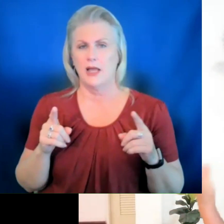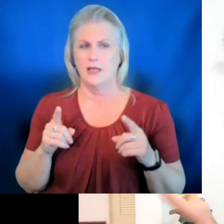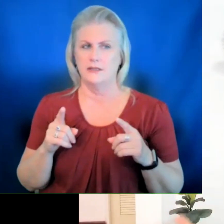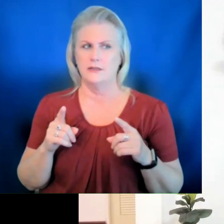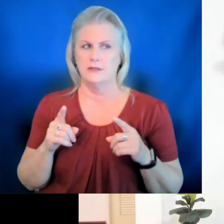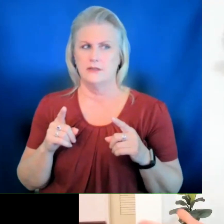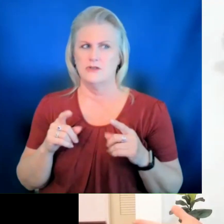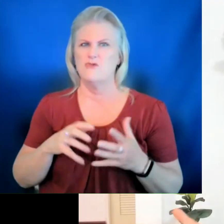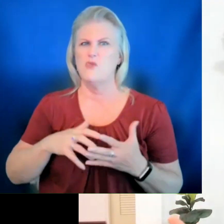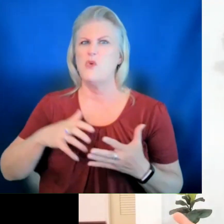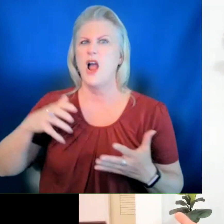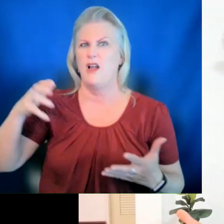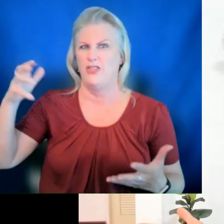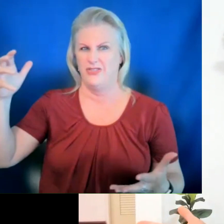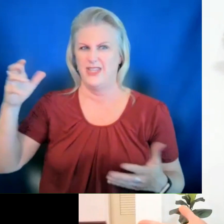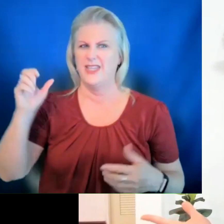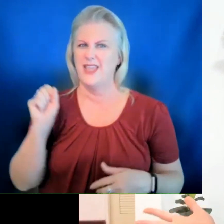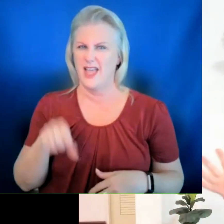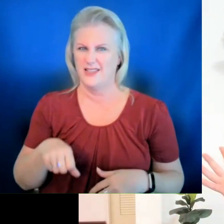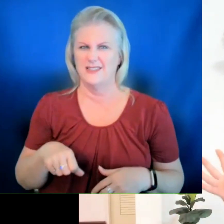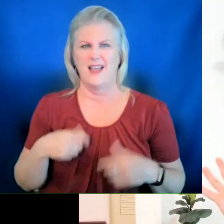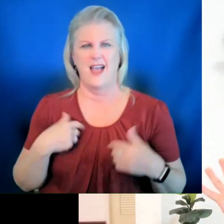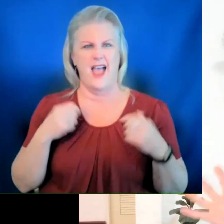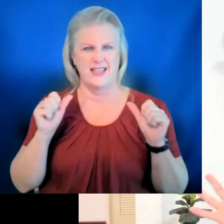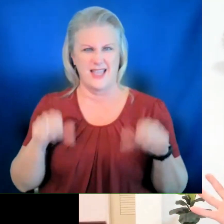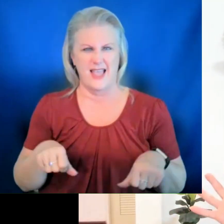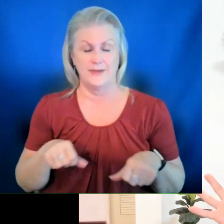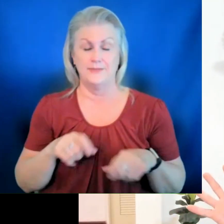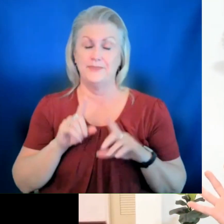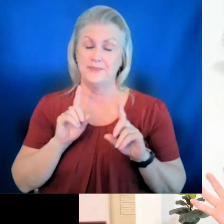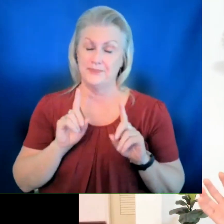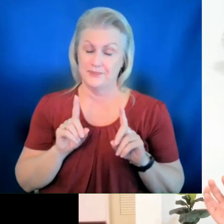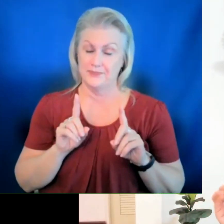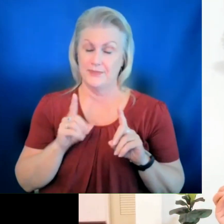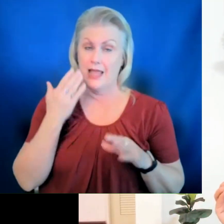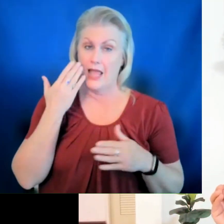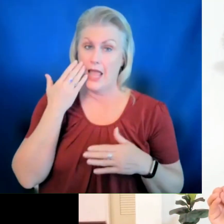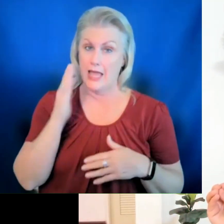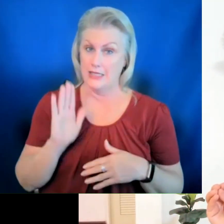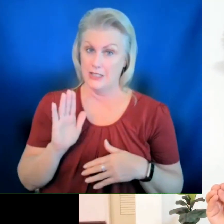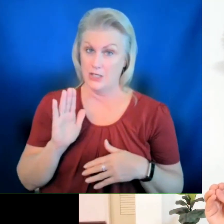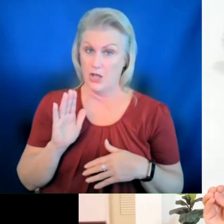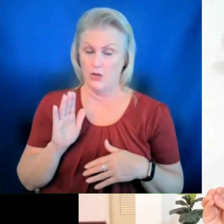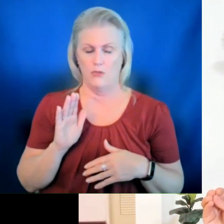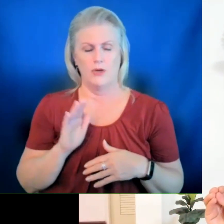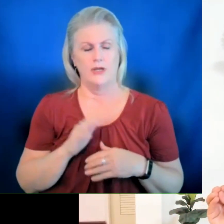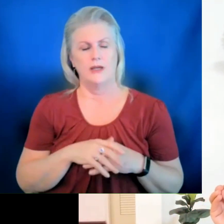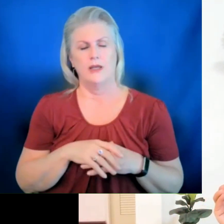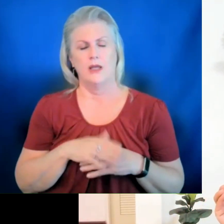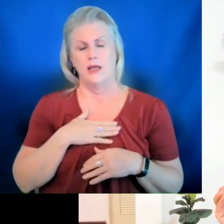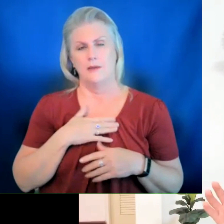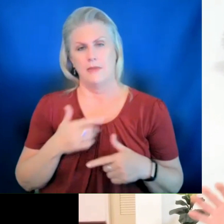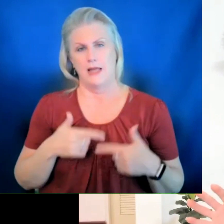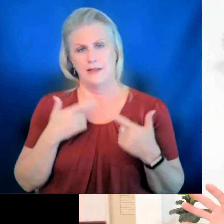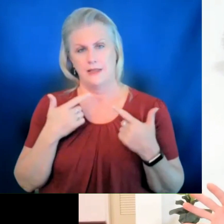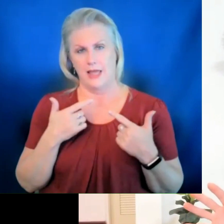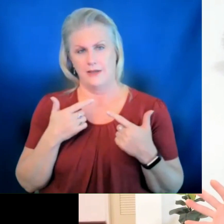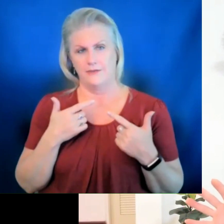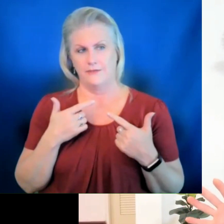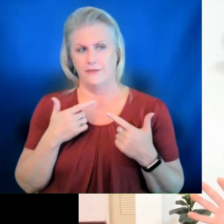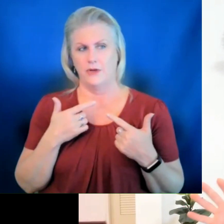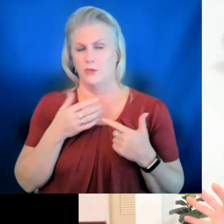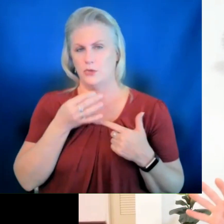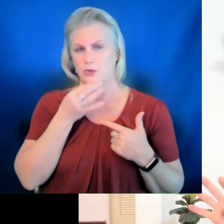like super wealthy. Yeah, that was my thought. Little did I know that actually my